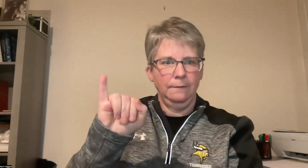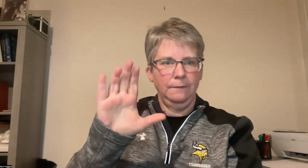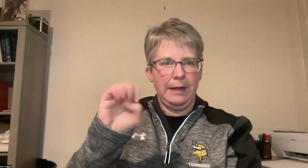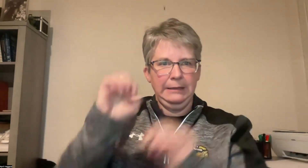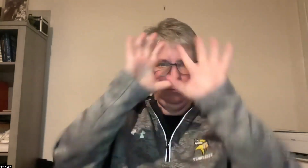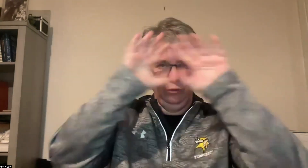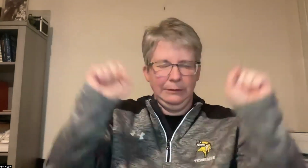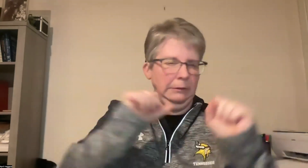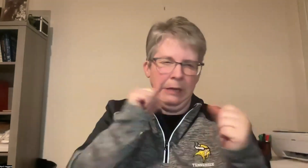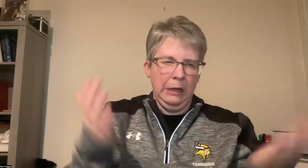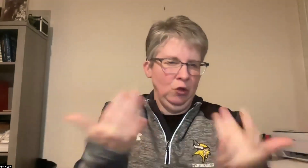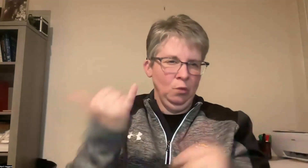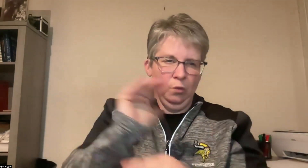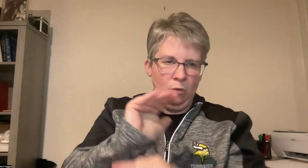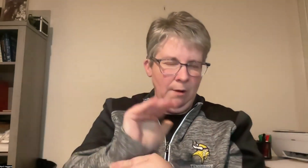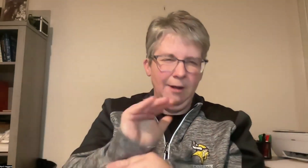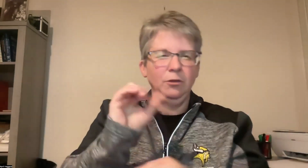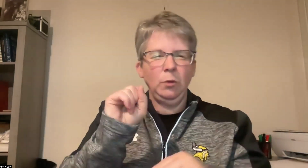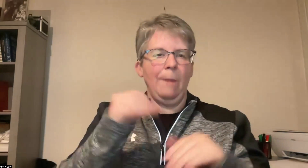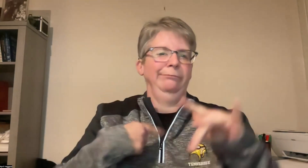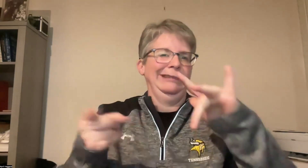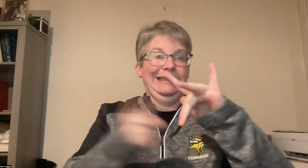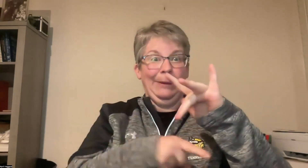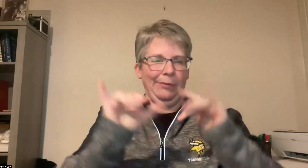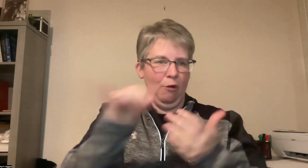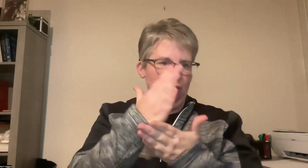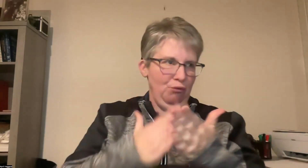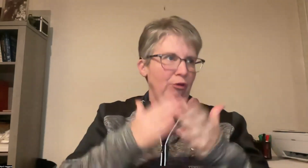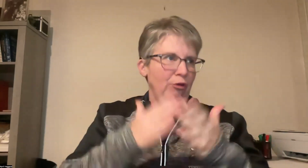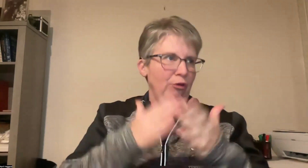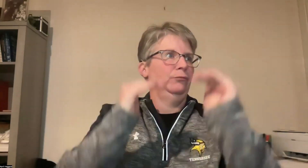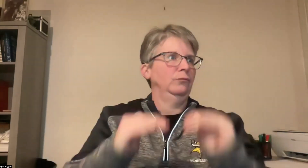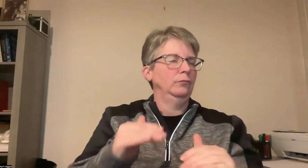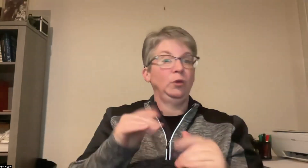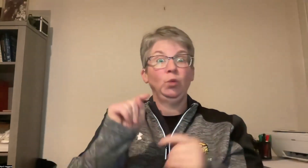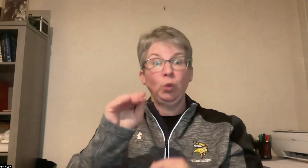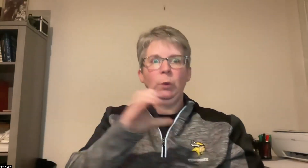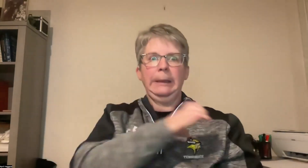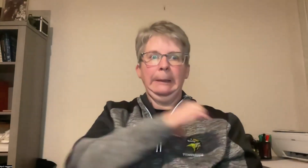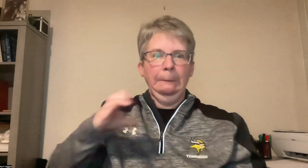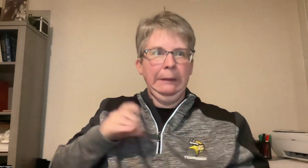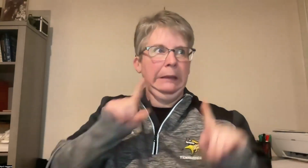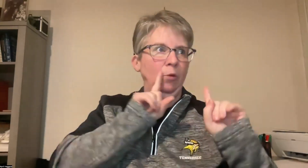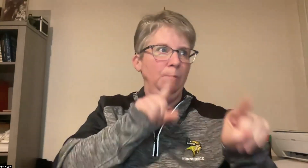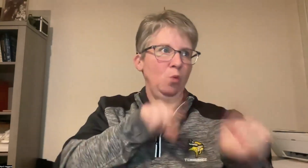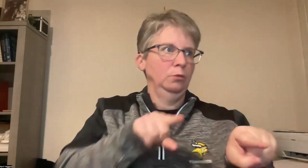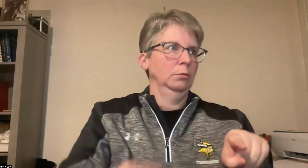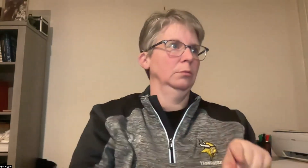Next on the agenda, the Vice President's report, who is not here this evening, is absent, so we'll pass on